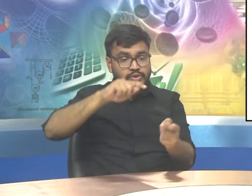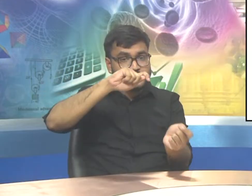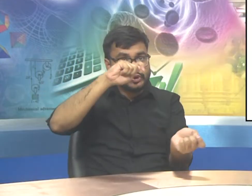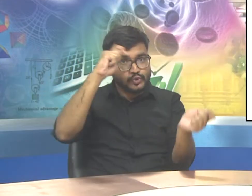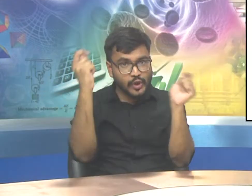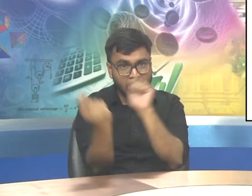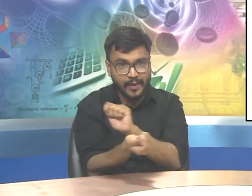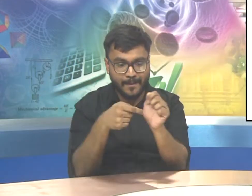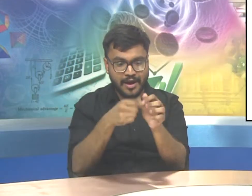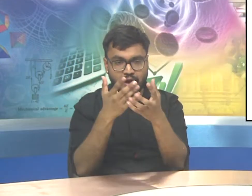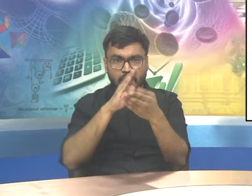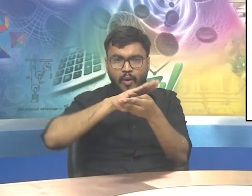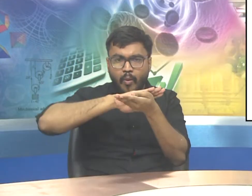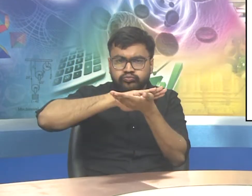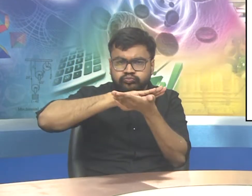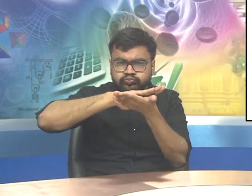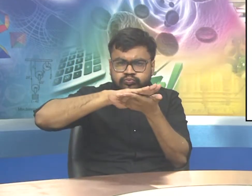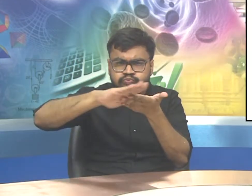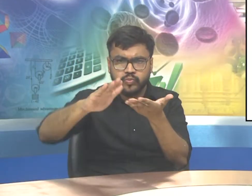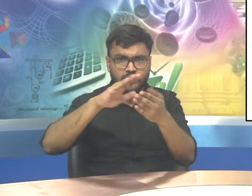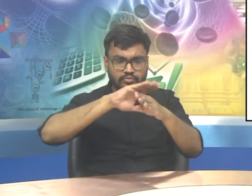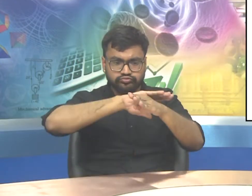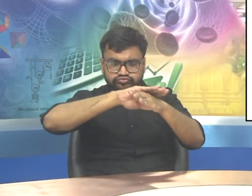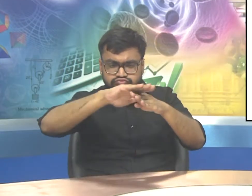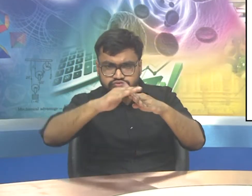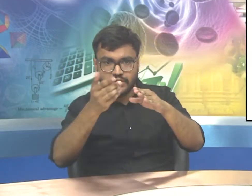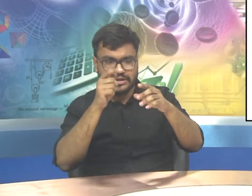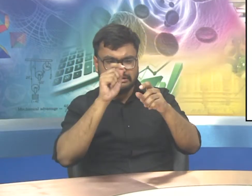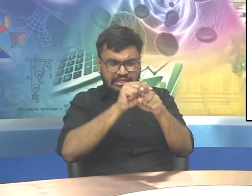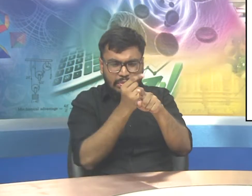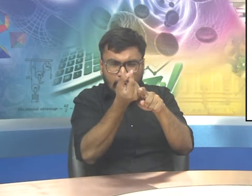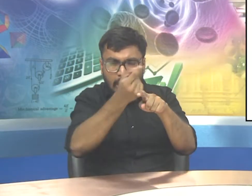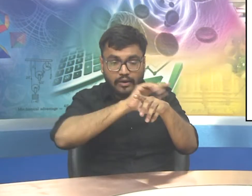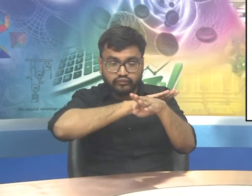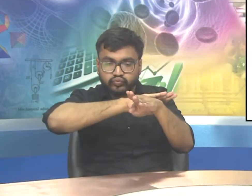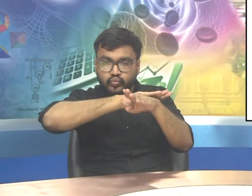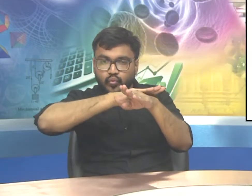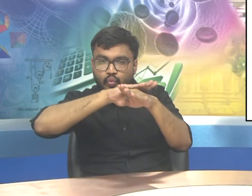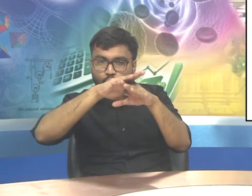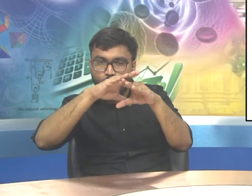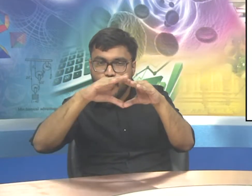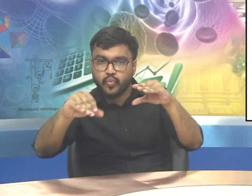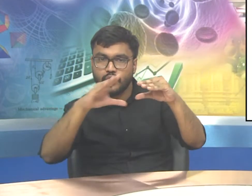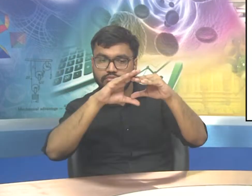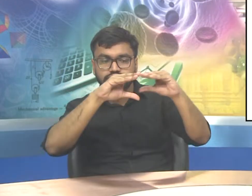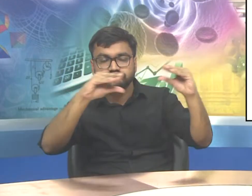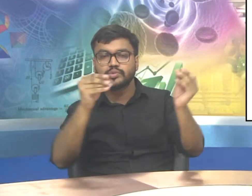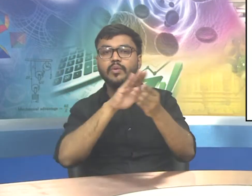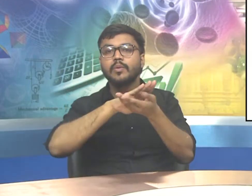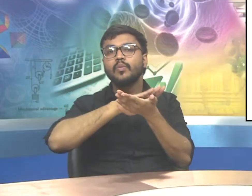stone tools become smoother, sharper and more polished.